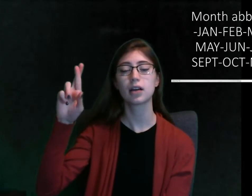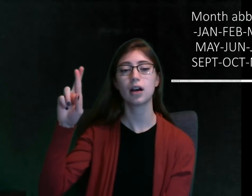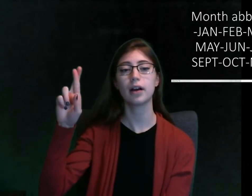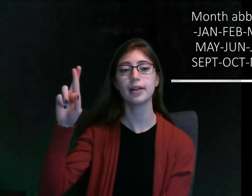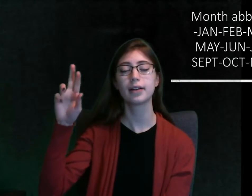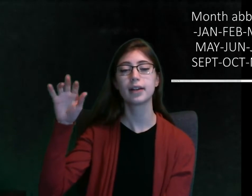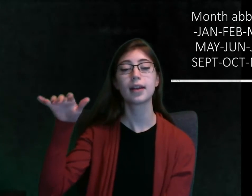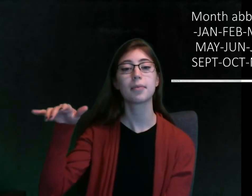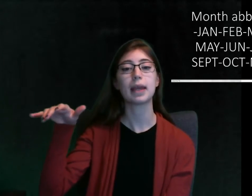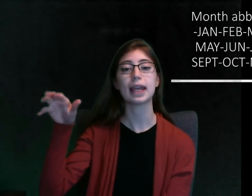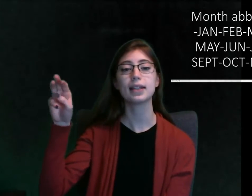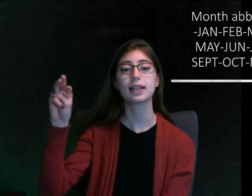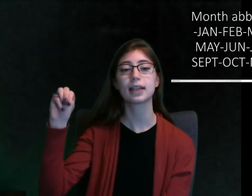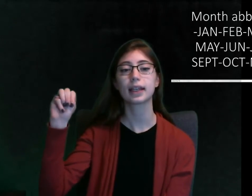A-P-R. May,